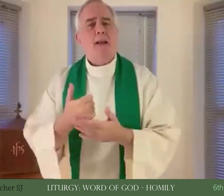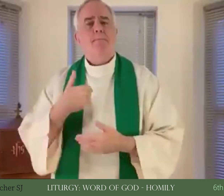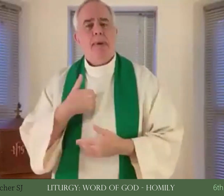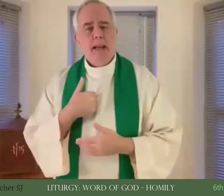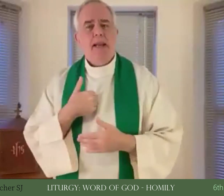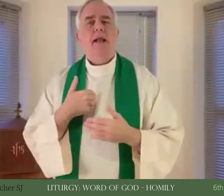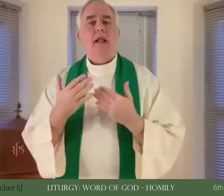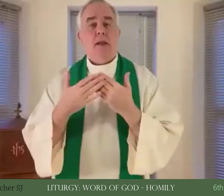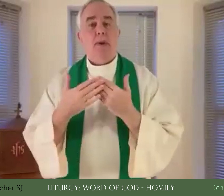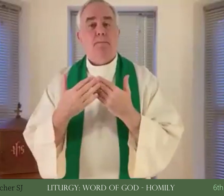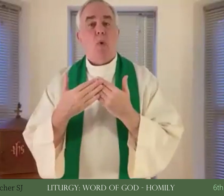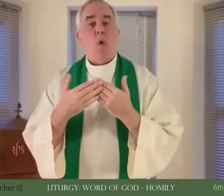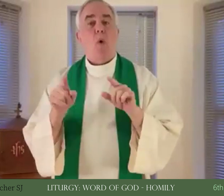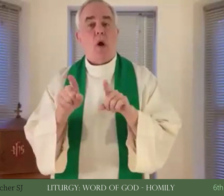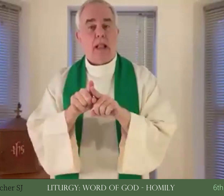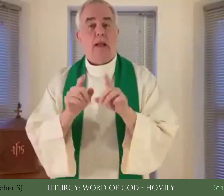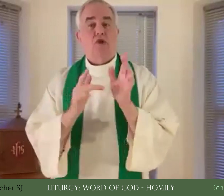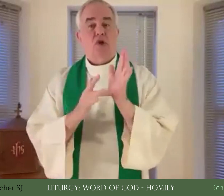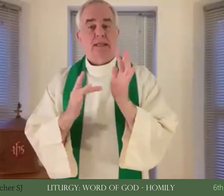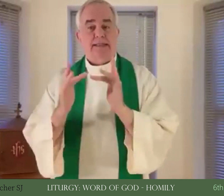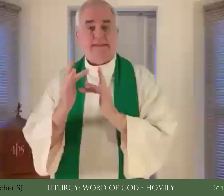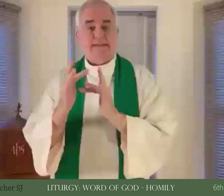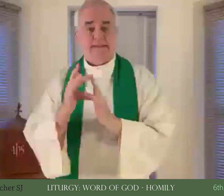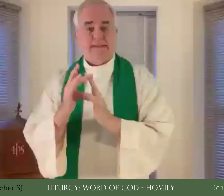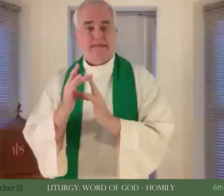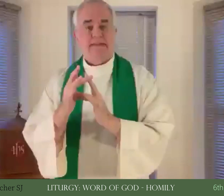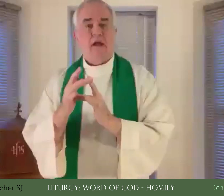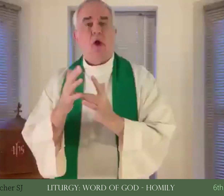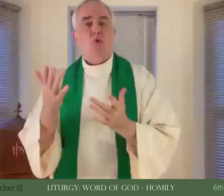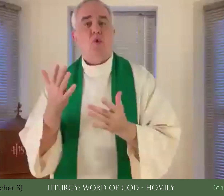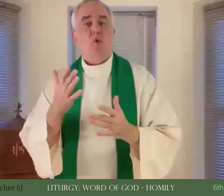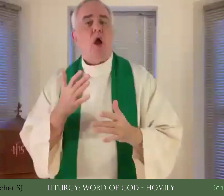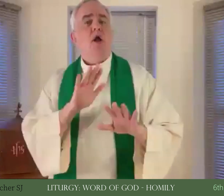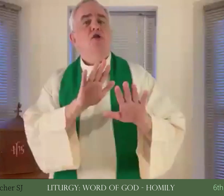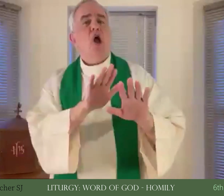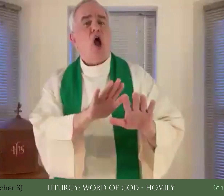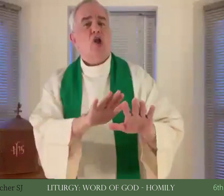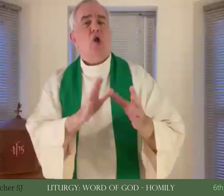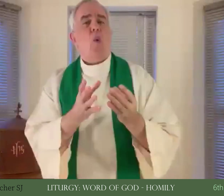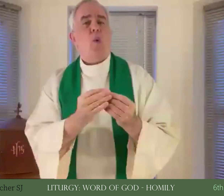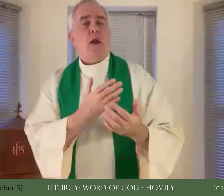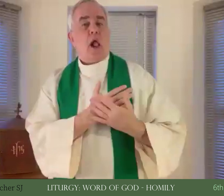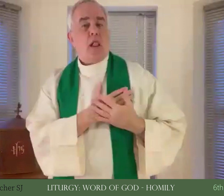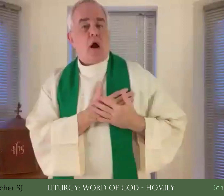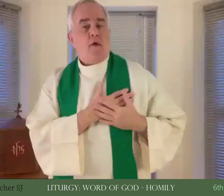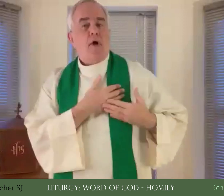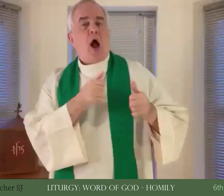help me to be more like Jesus, who touched with love